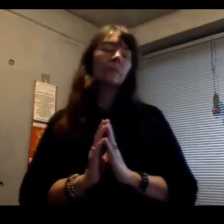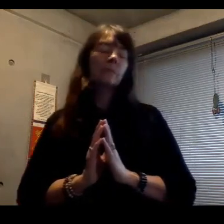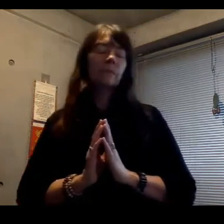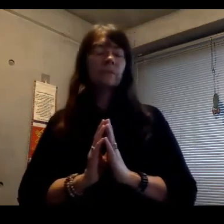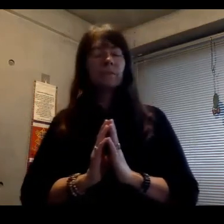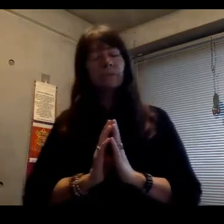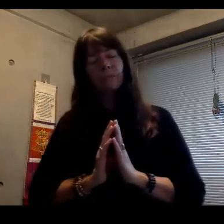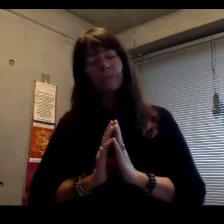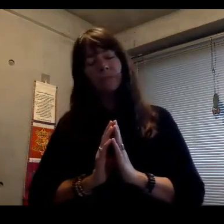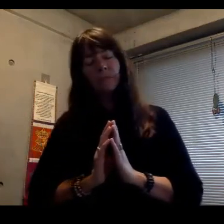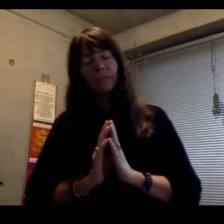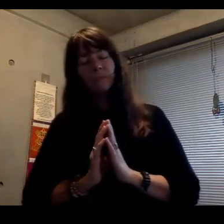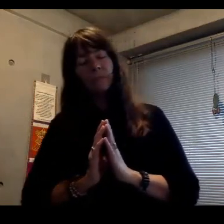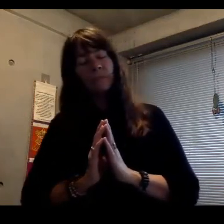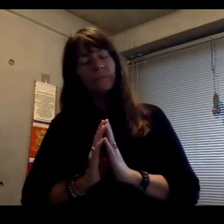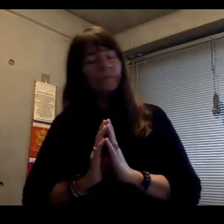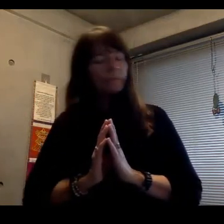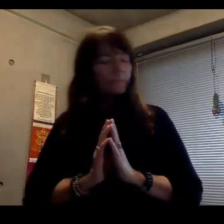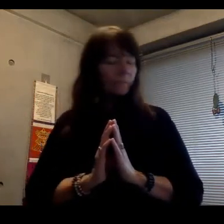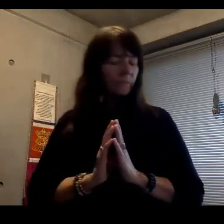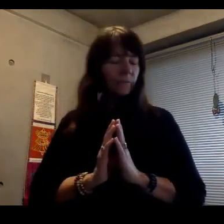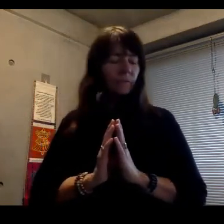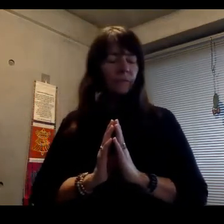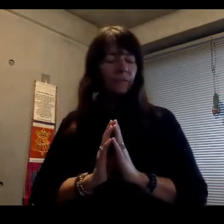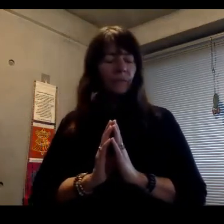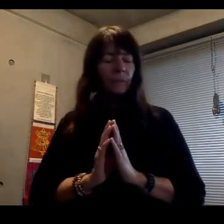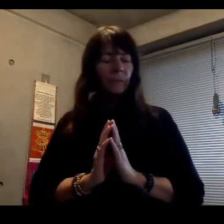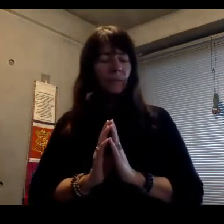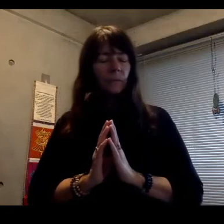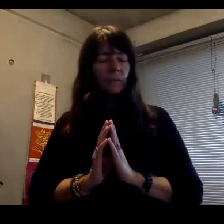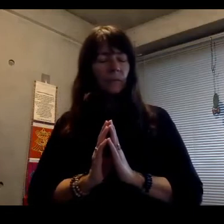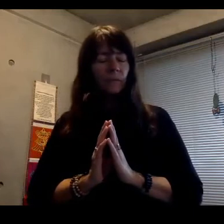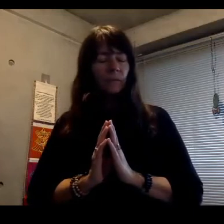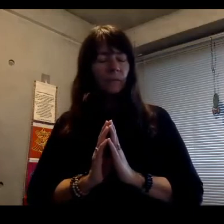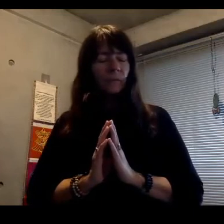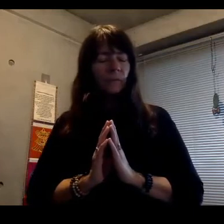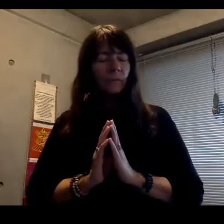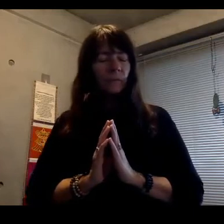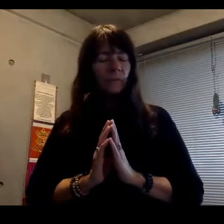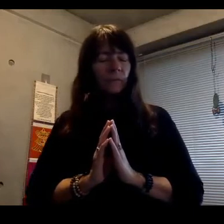of people feeling this connection with